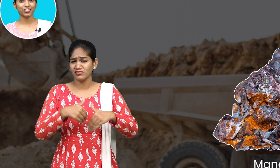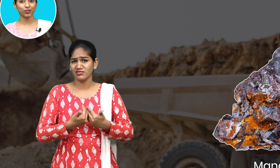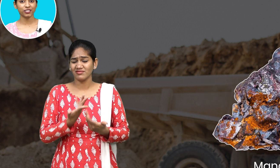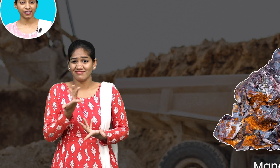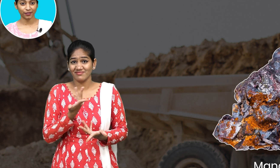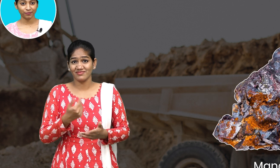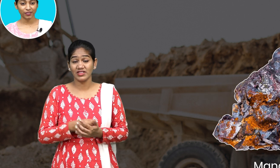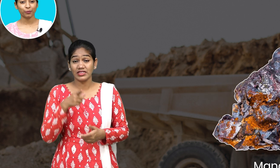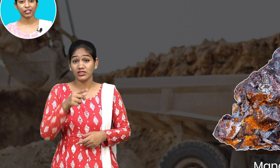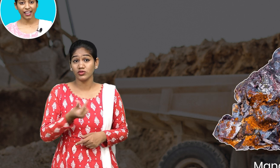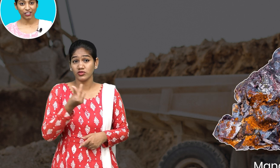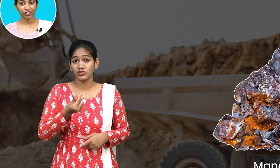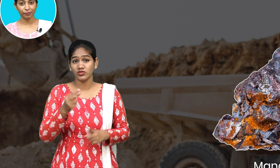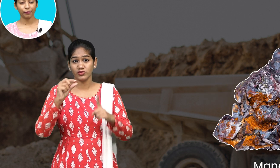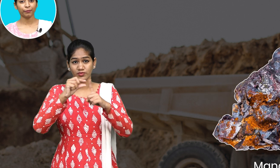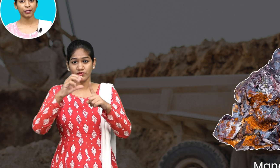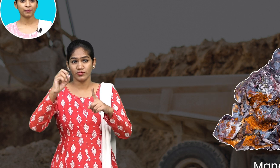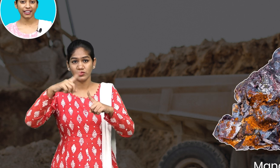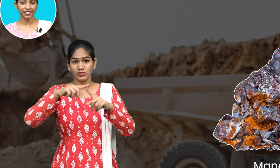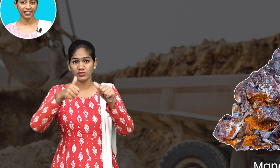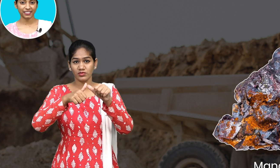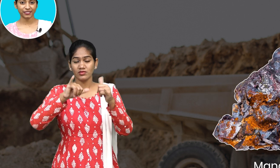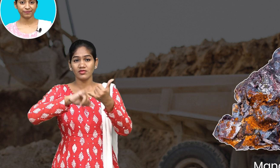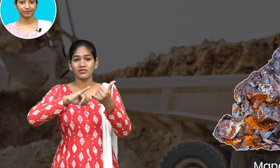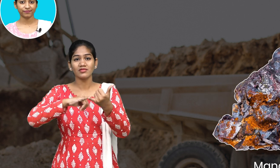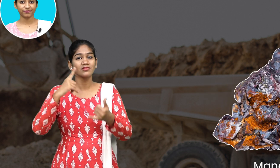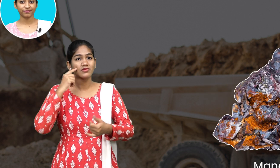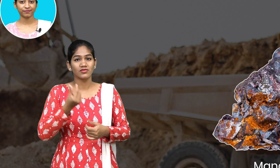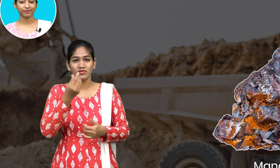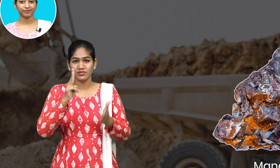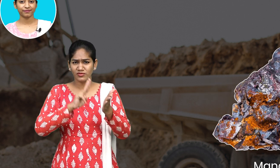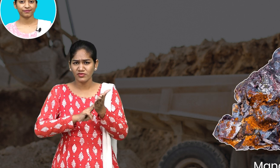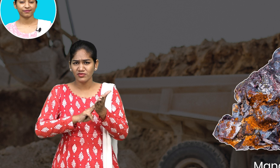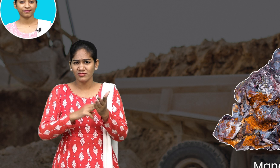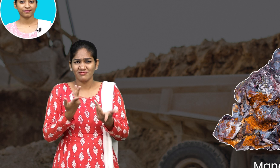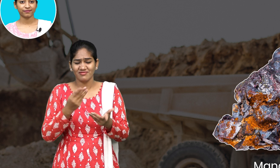It is used in potassium permanganate.